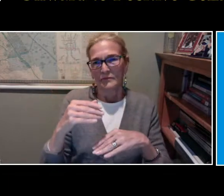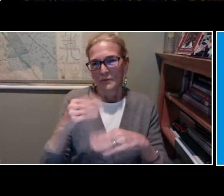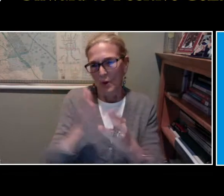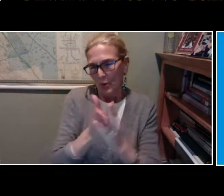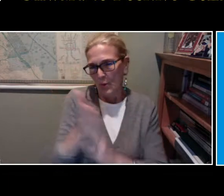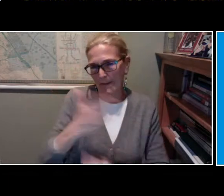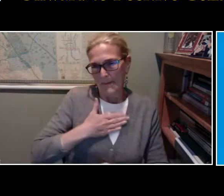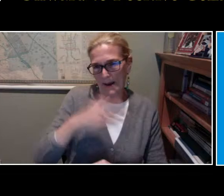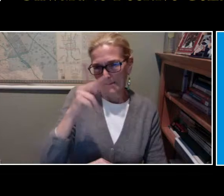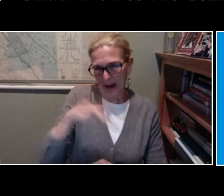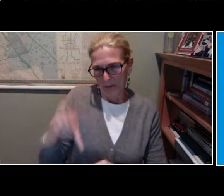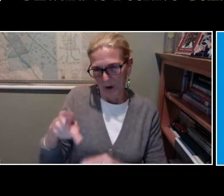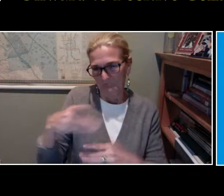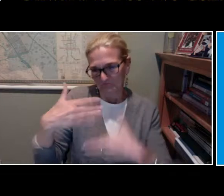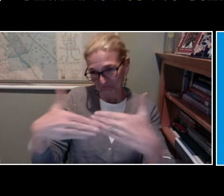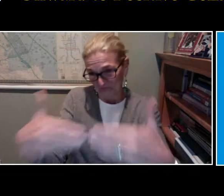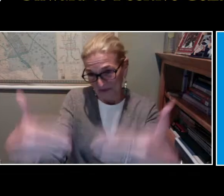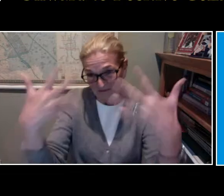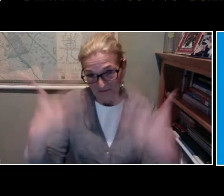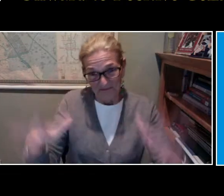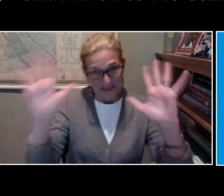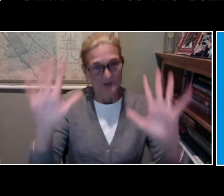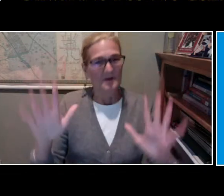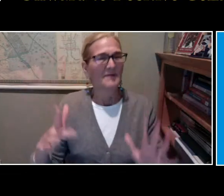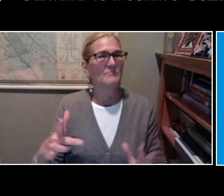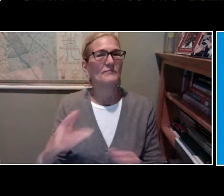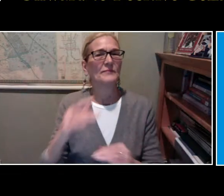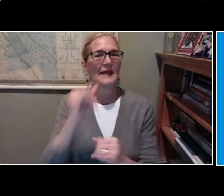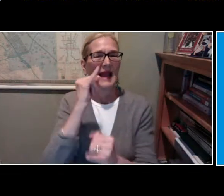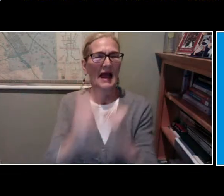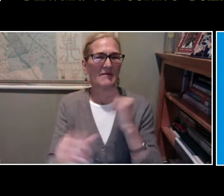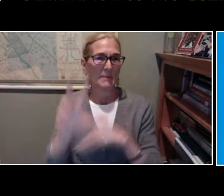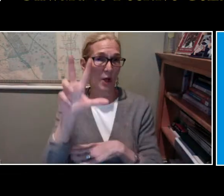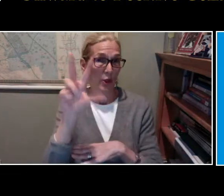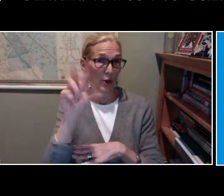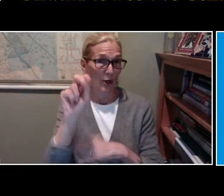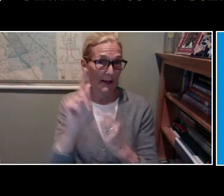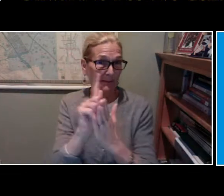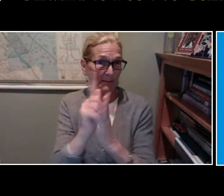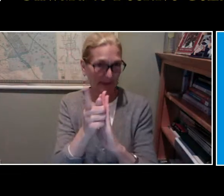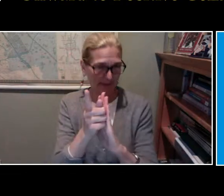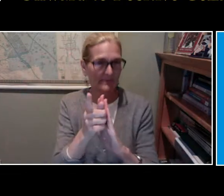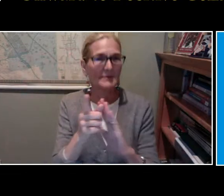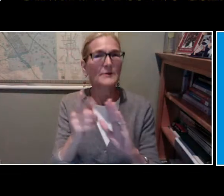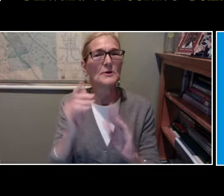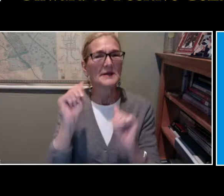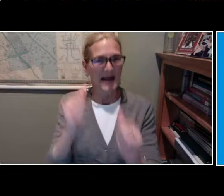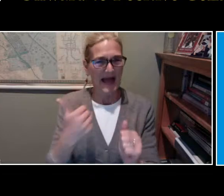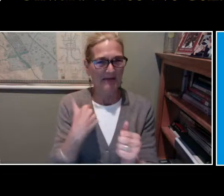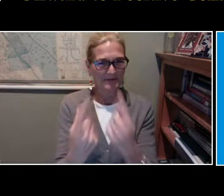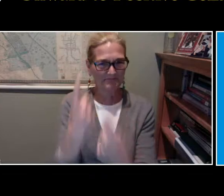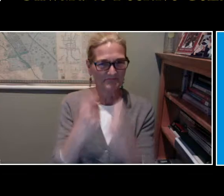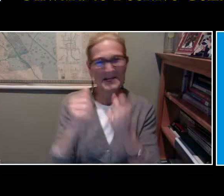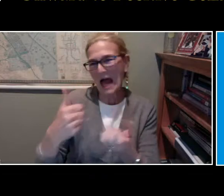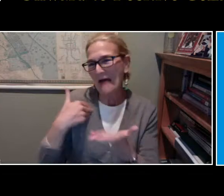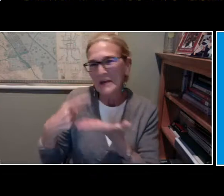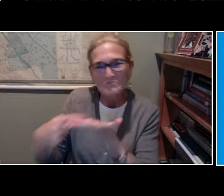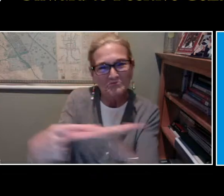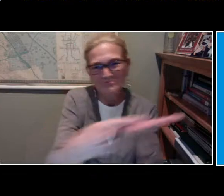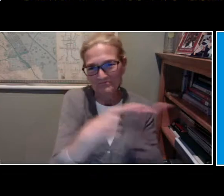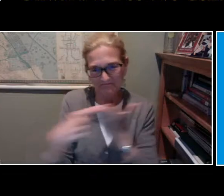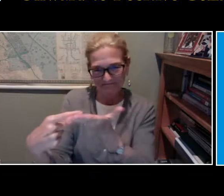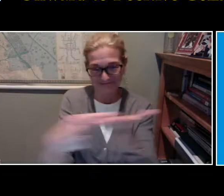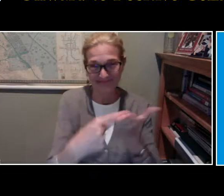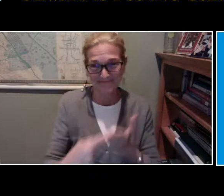in this presentation. So I'm going to go ahead and go through my PowerPoint, and then at the end, I'm going to leave